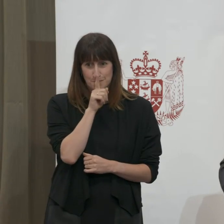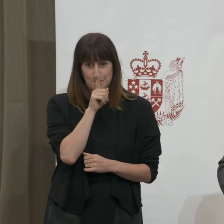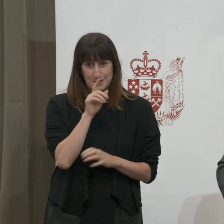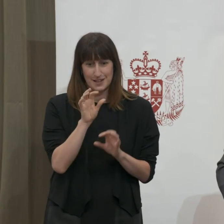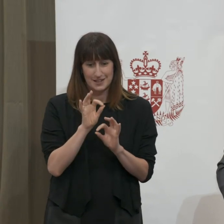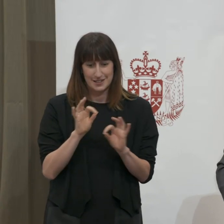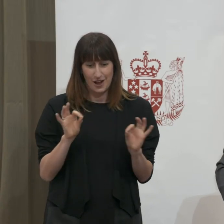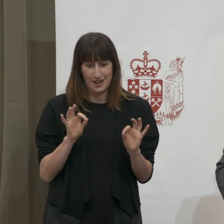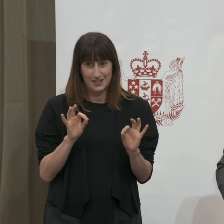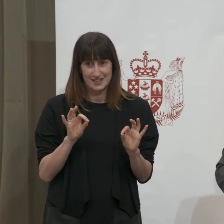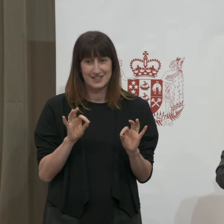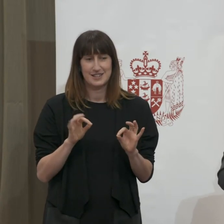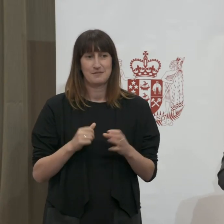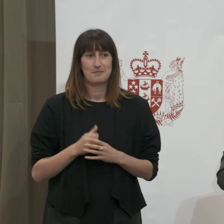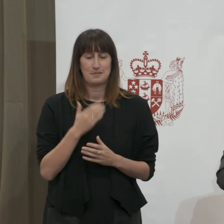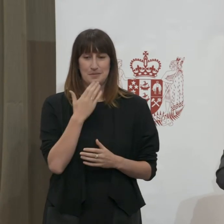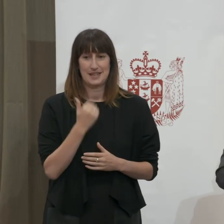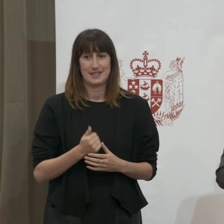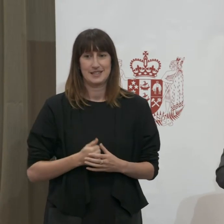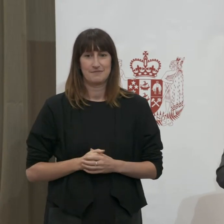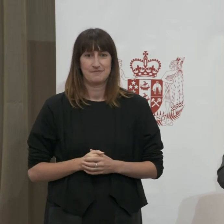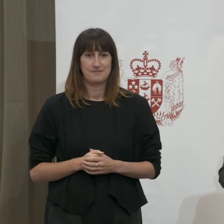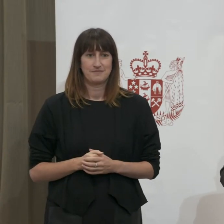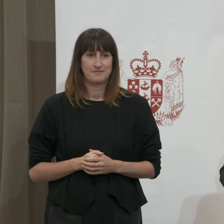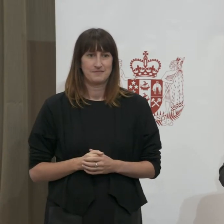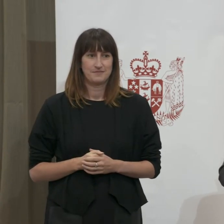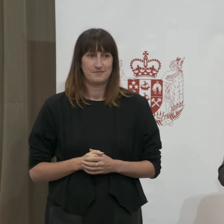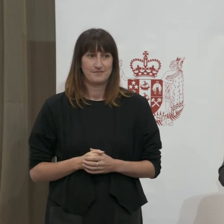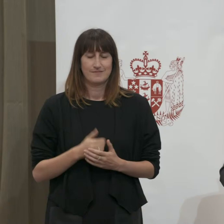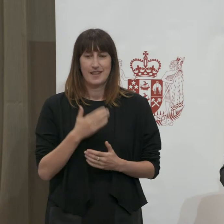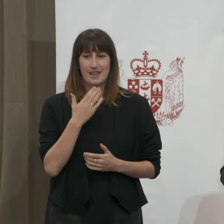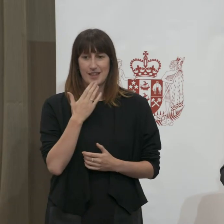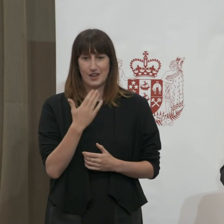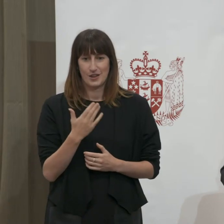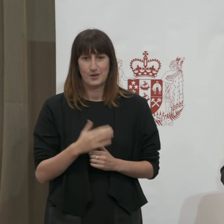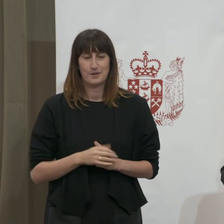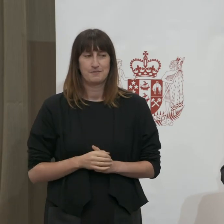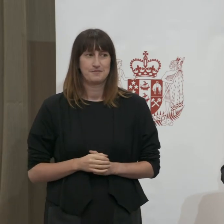that they are switched to silent? Thank you.